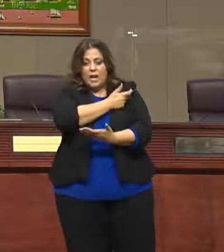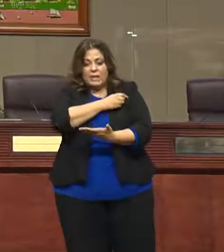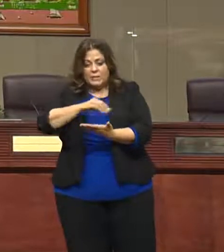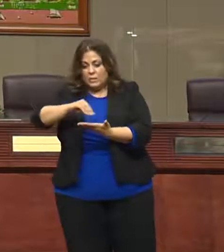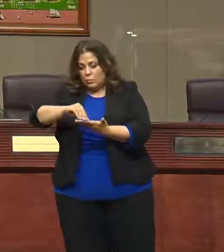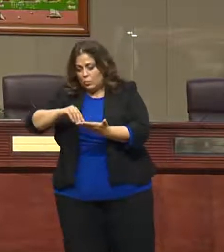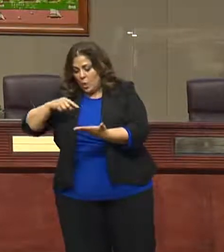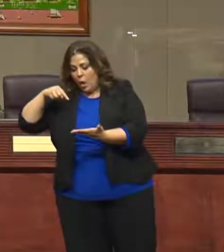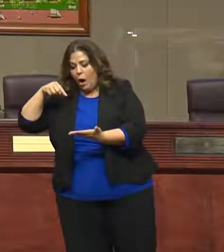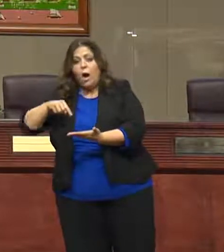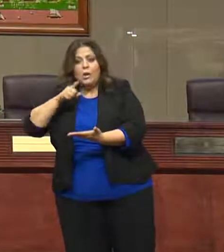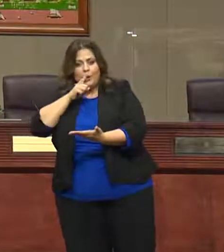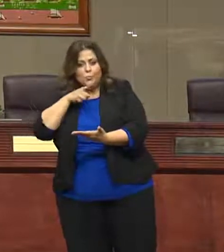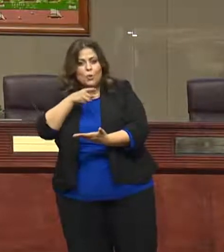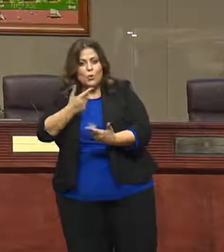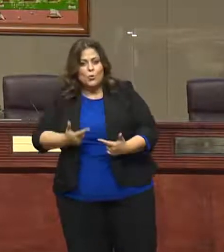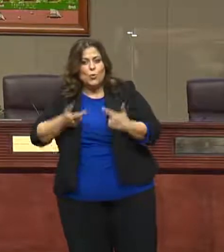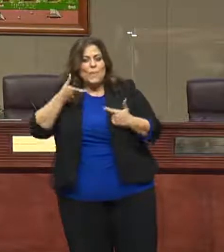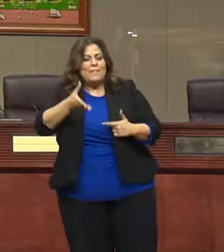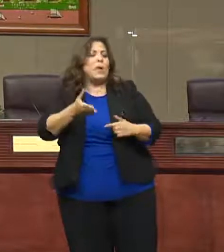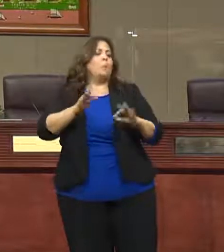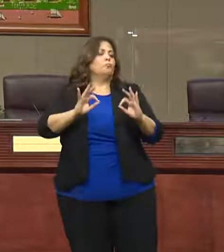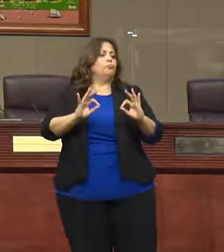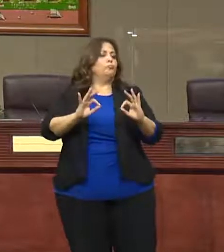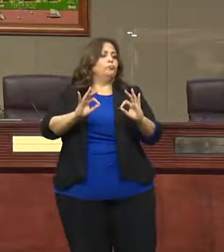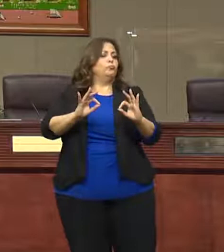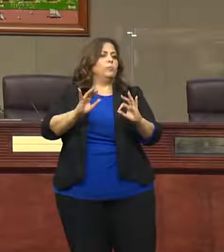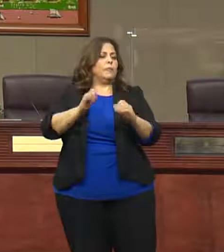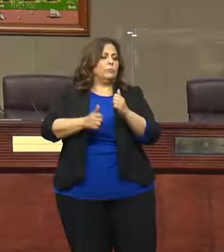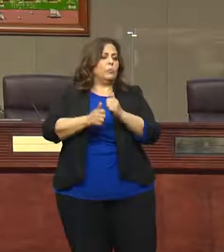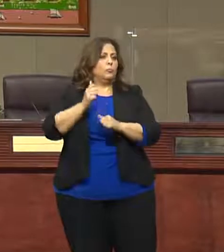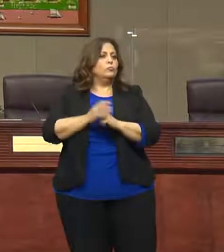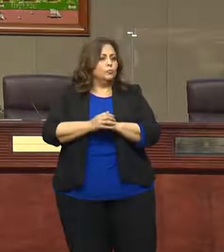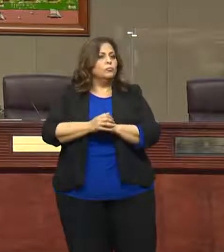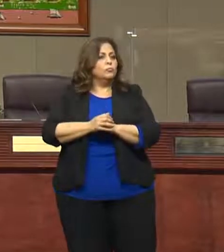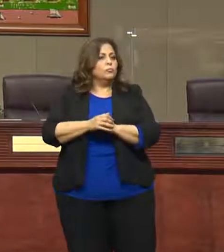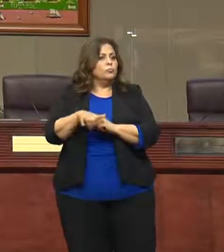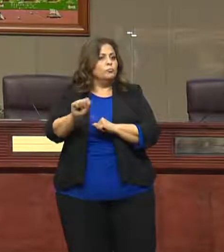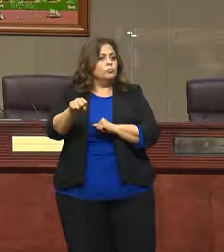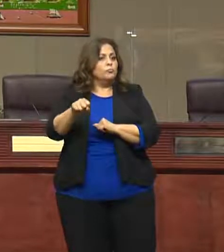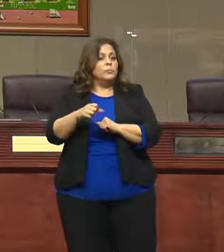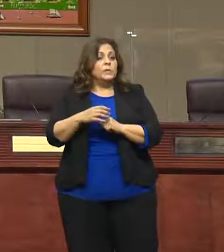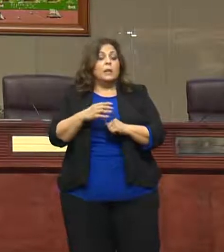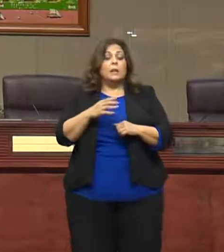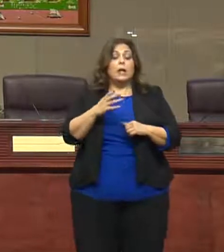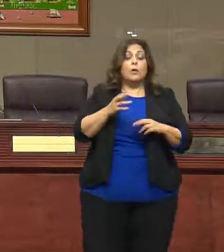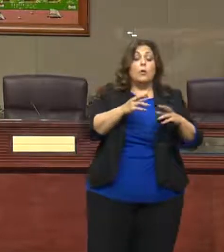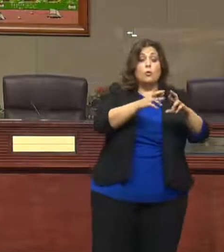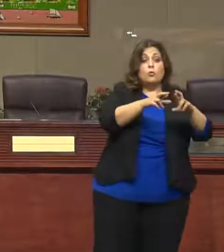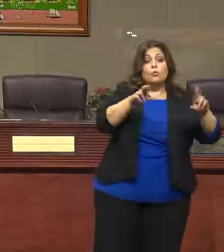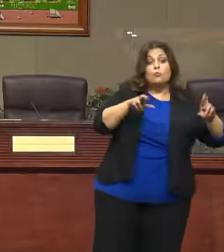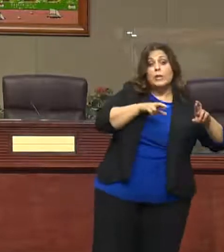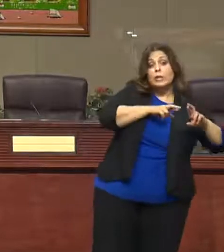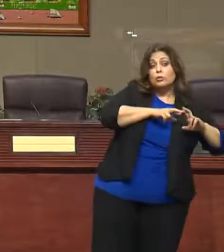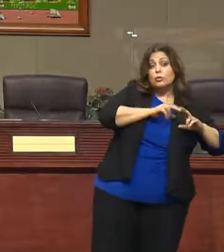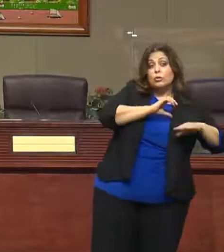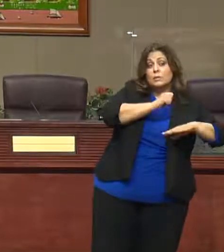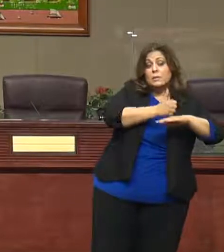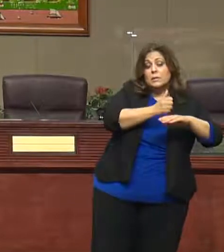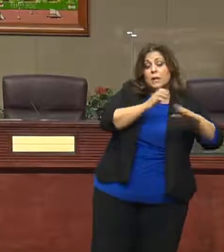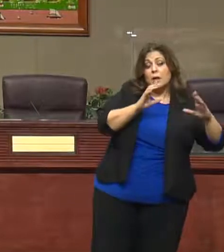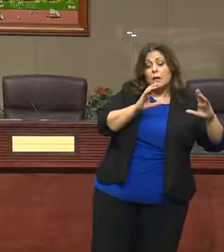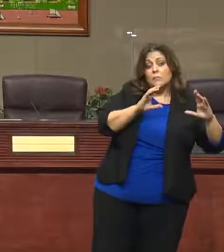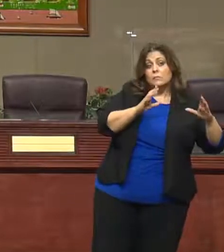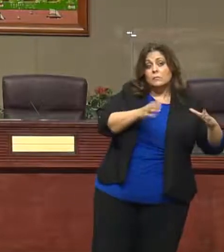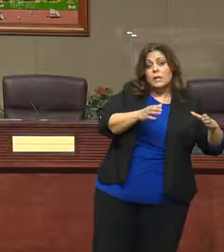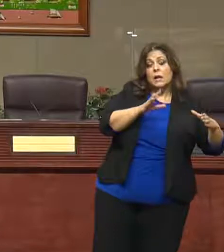area were the ones who were indeed getting vaccinated. And some of the other sites, you know, the regional site that was set up at